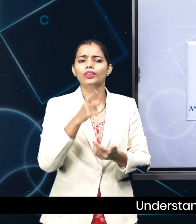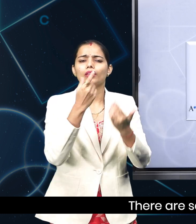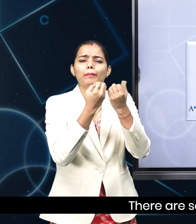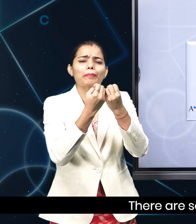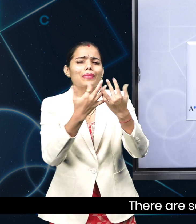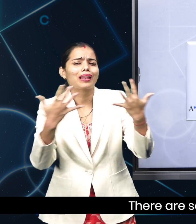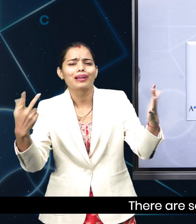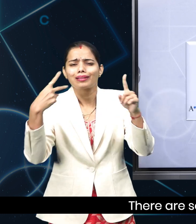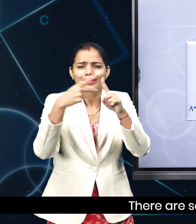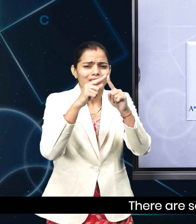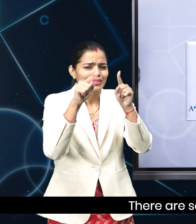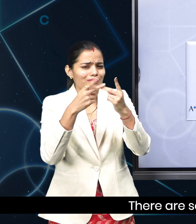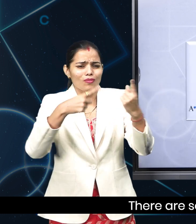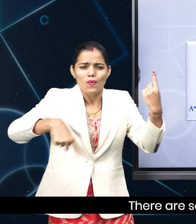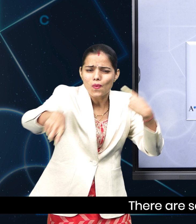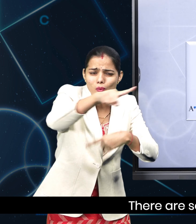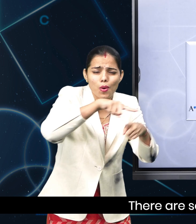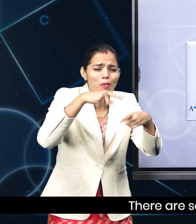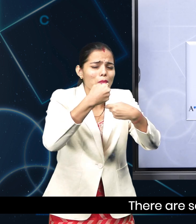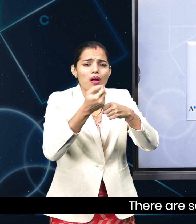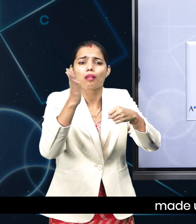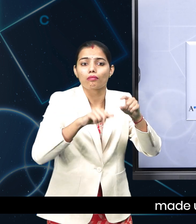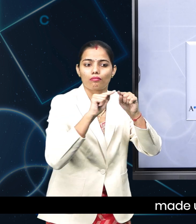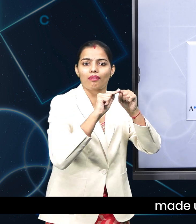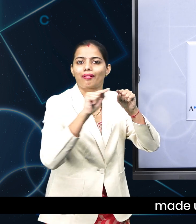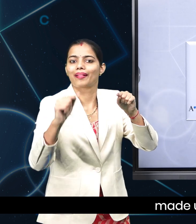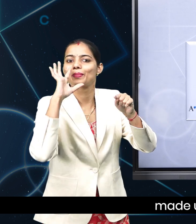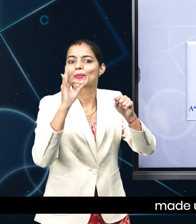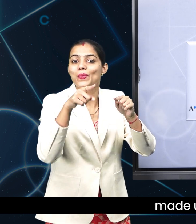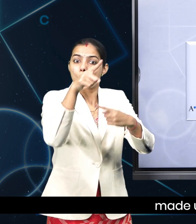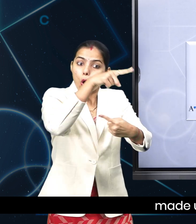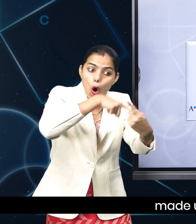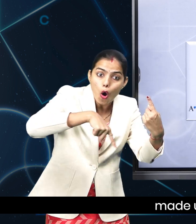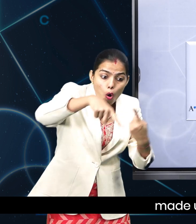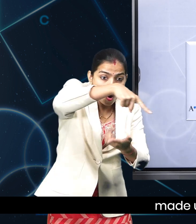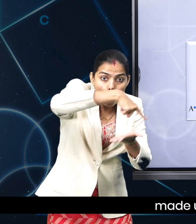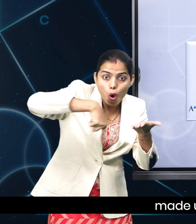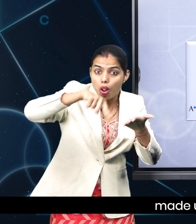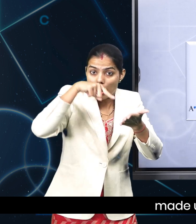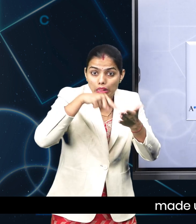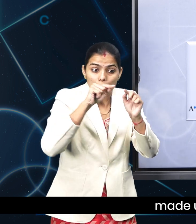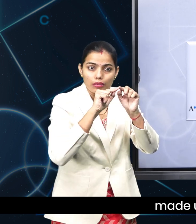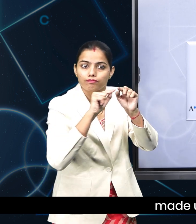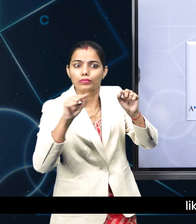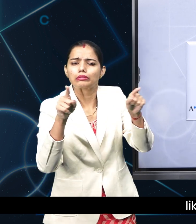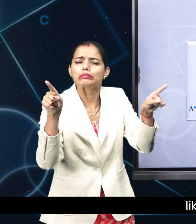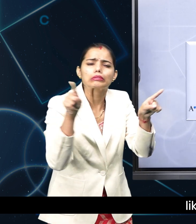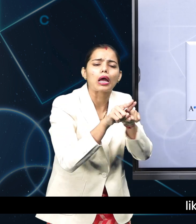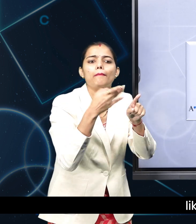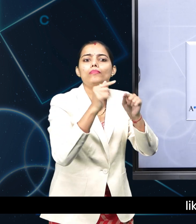There are so many shapes around us made up of lines and curves like